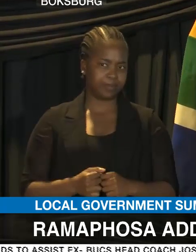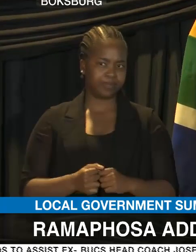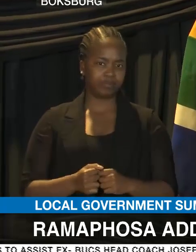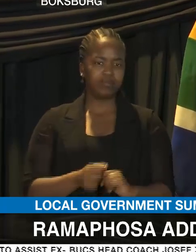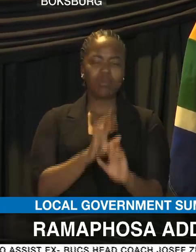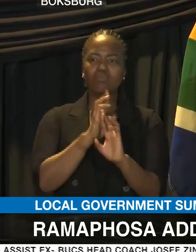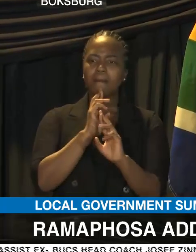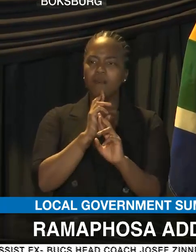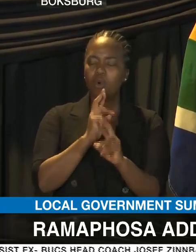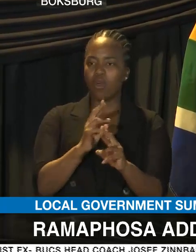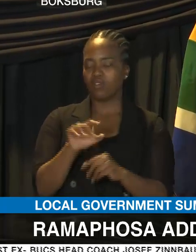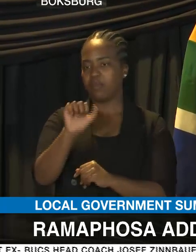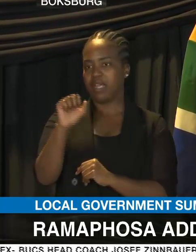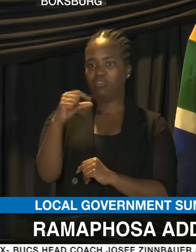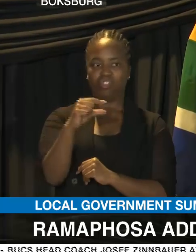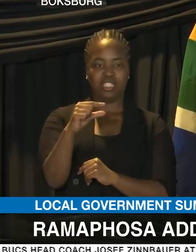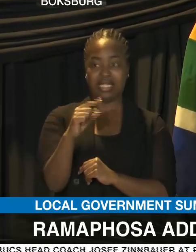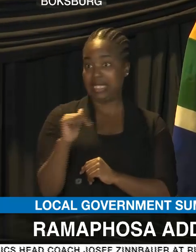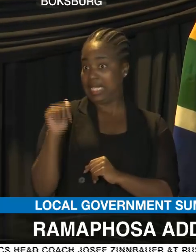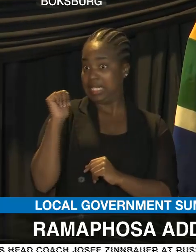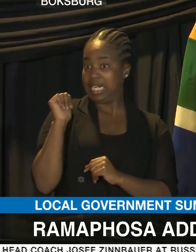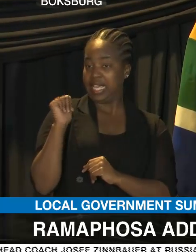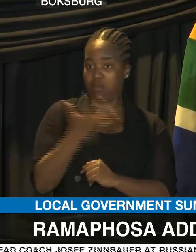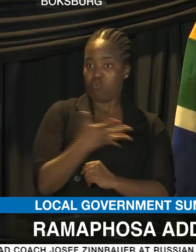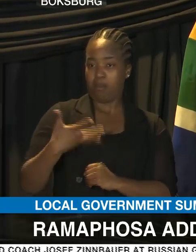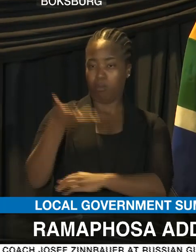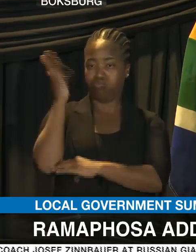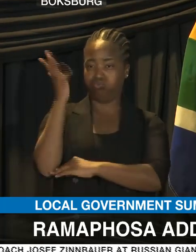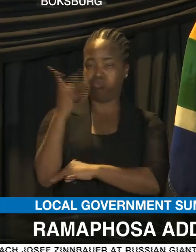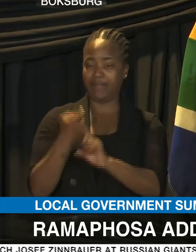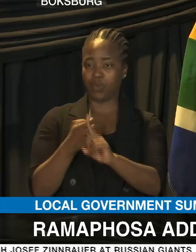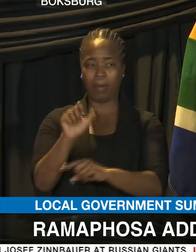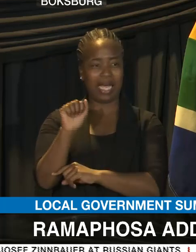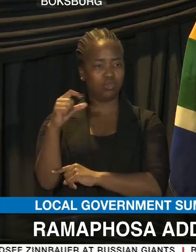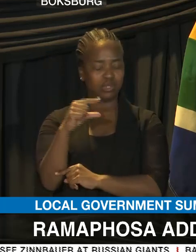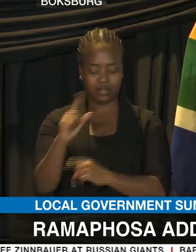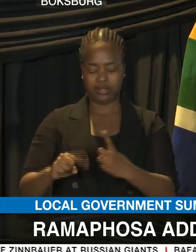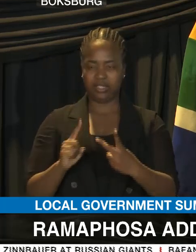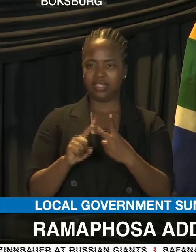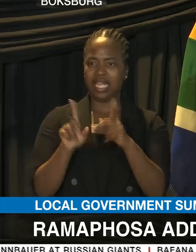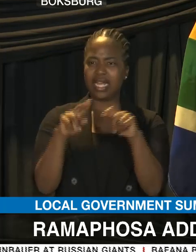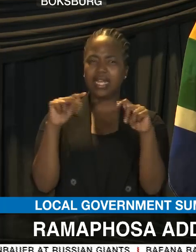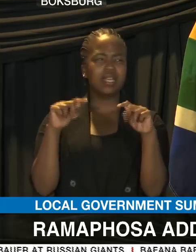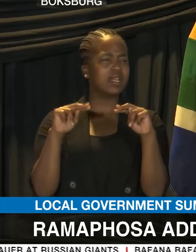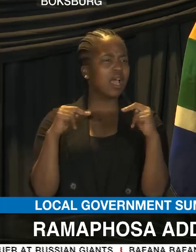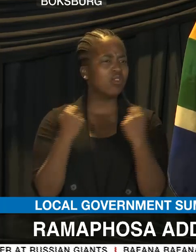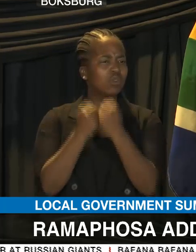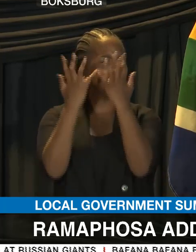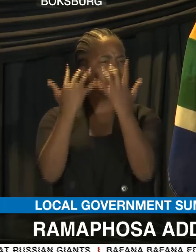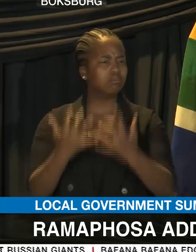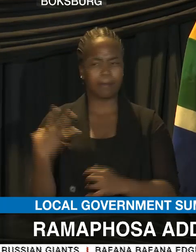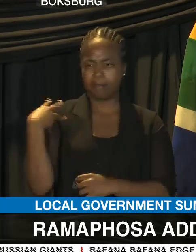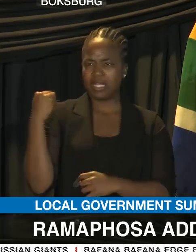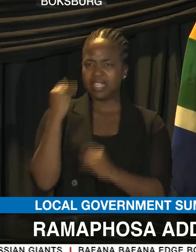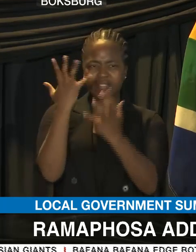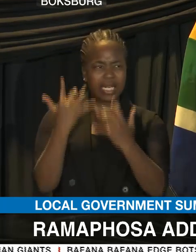Reports from the Auditor General, who I believe was also here, and the National Treasury, and I believe the Minister of